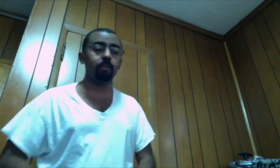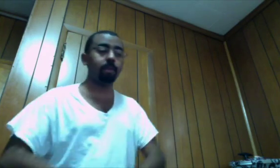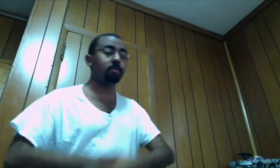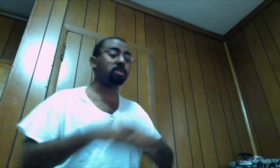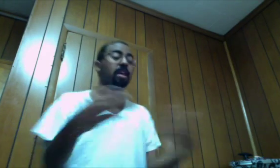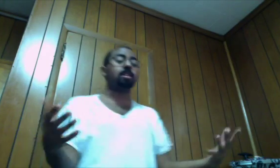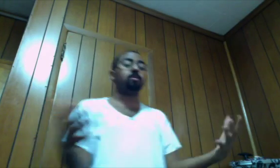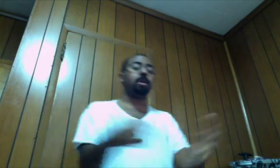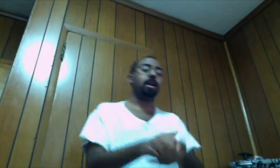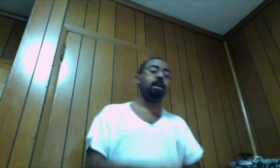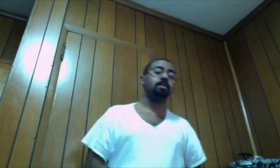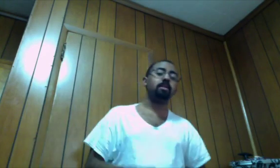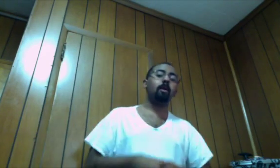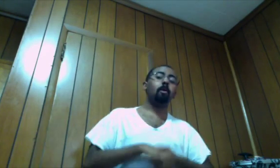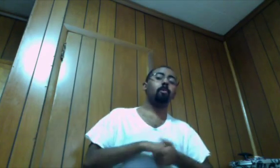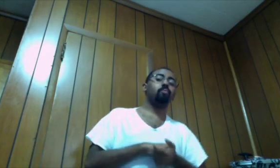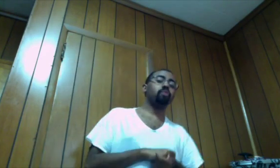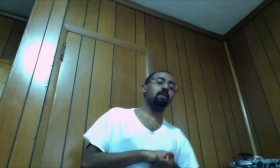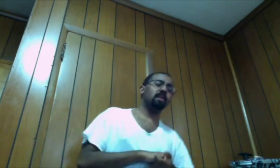point, most likely when it ends.